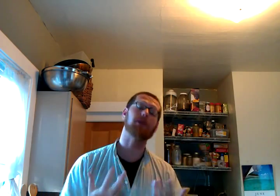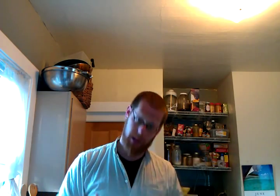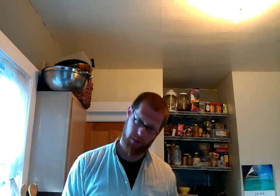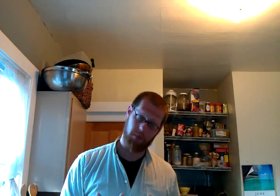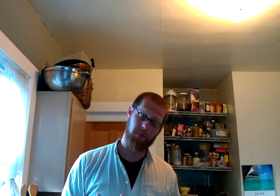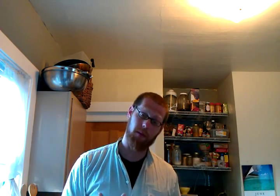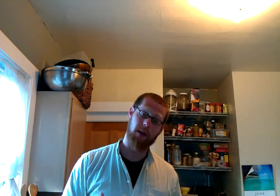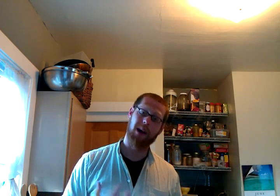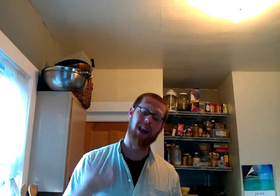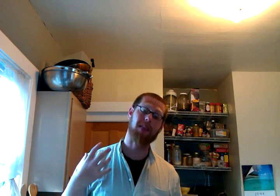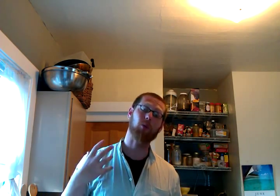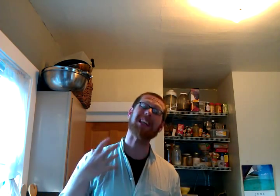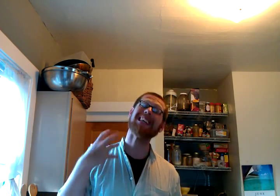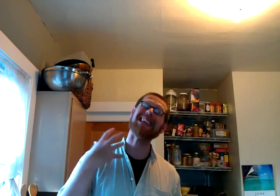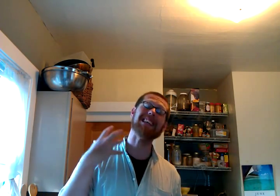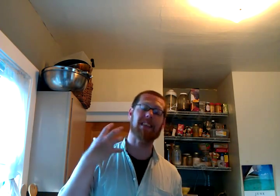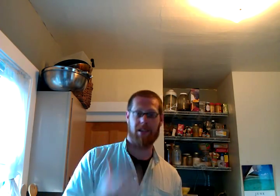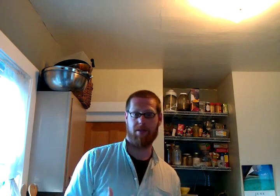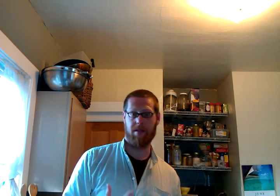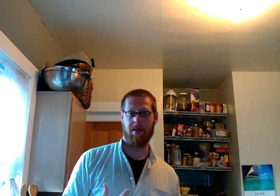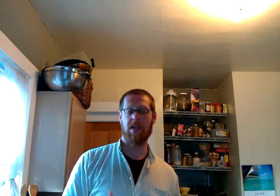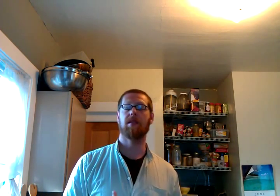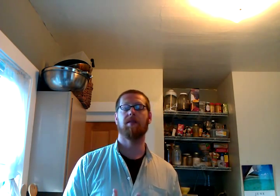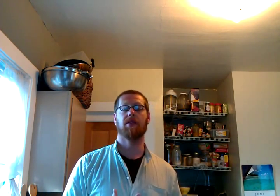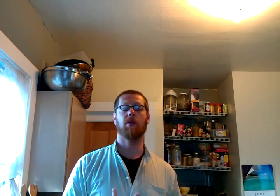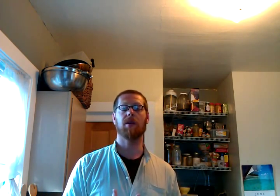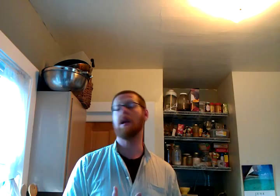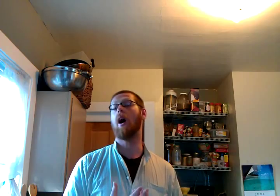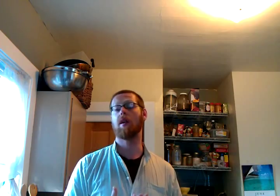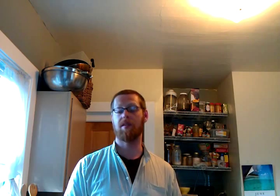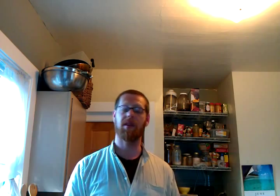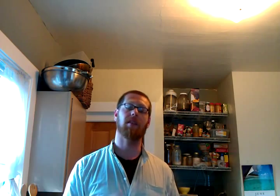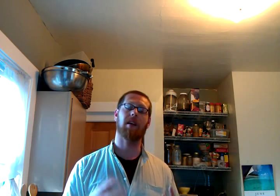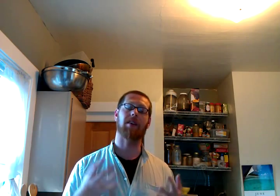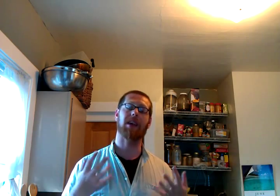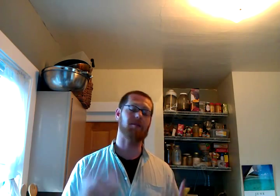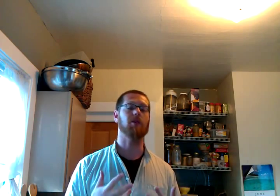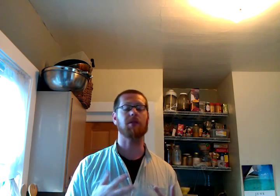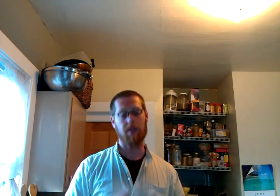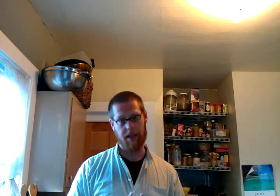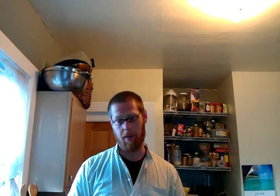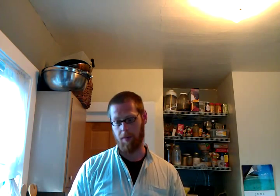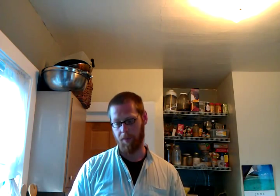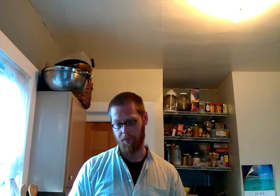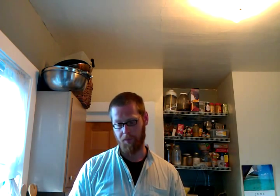them, and I think we need to hear them, even if it's going to be hard to figure out how to get folks to the table.